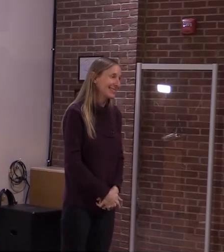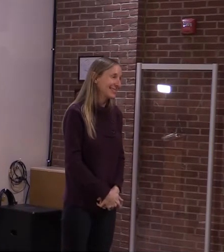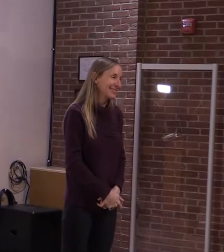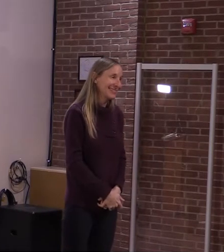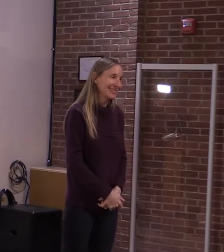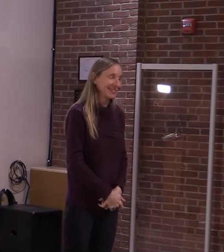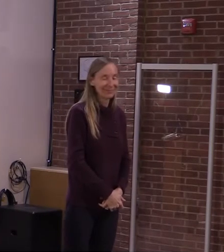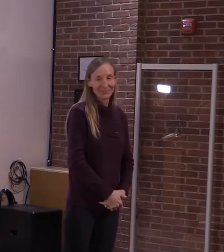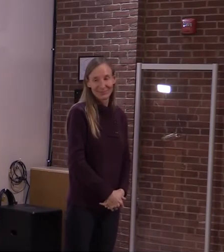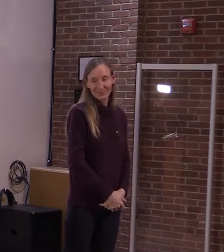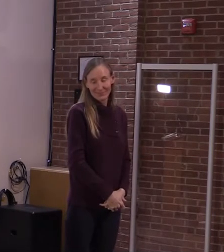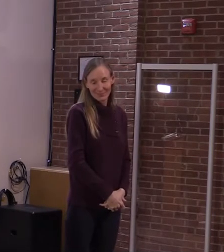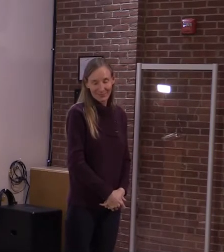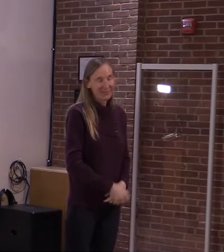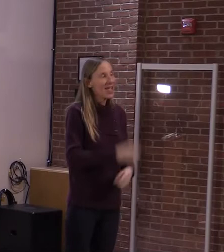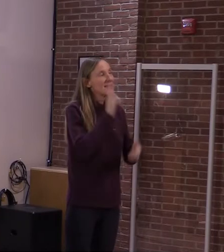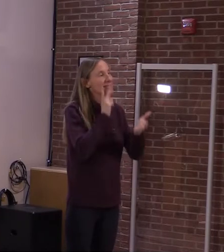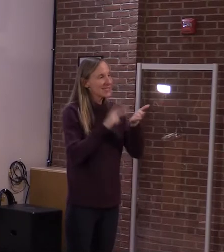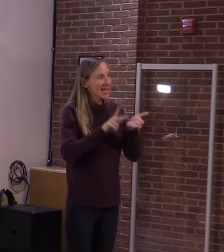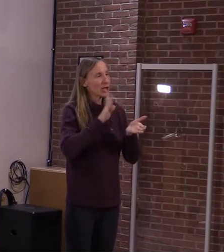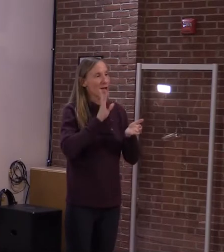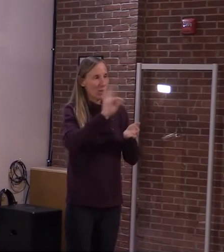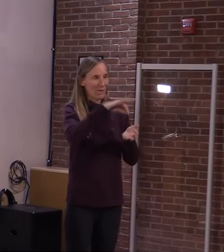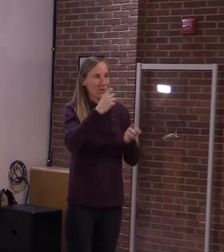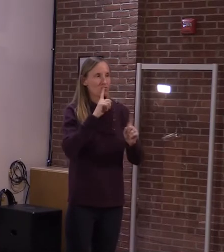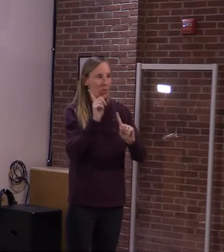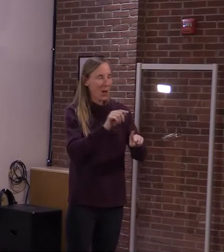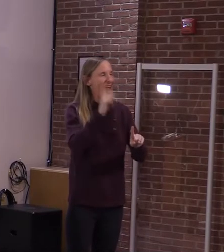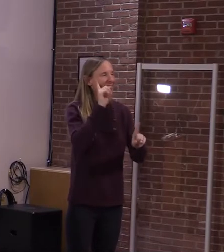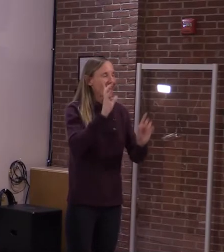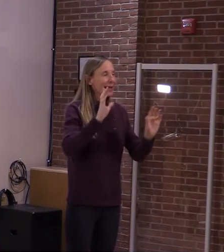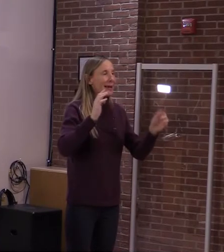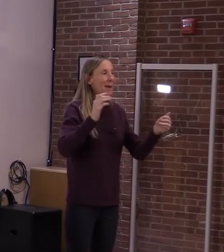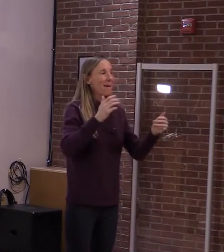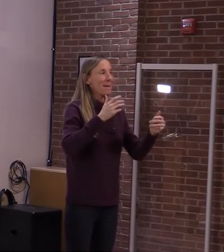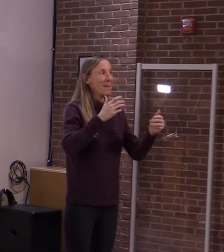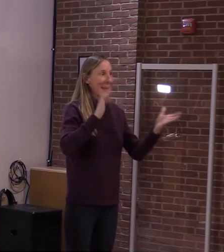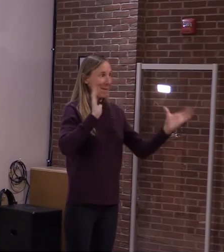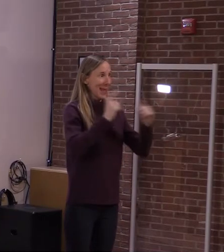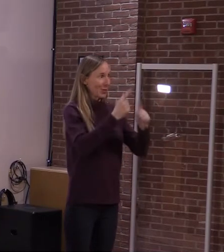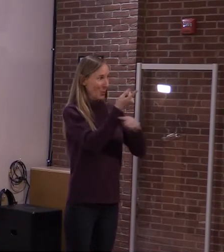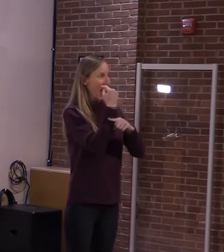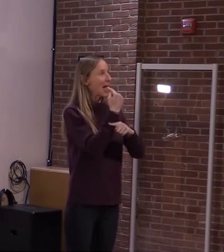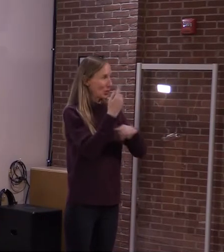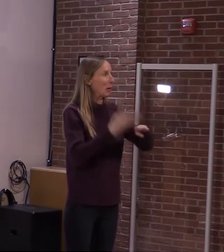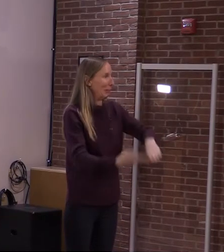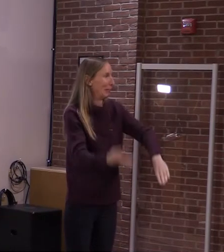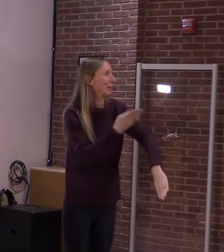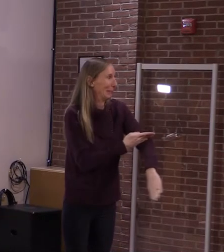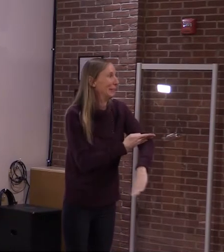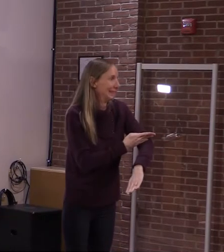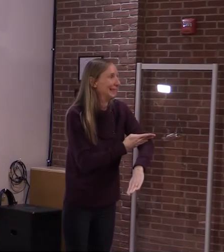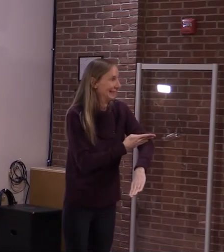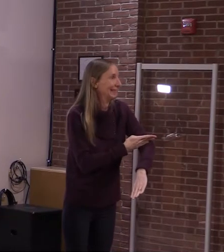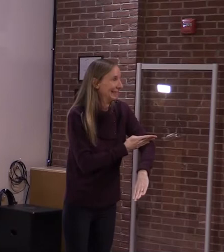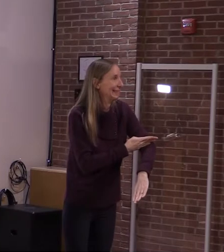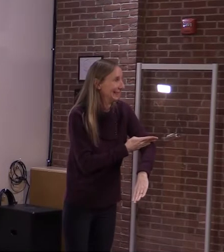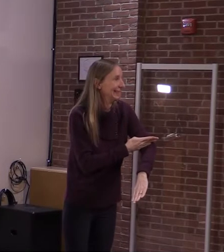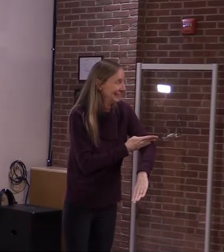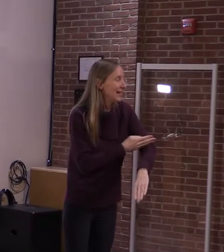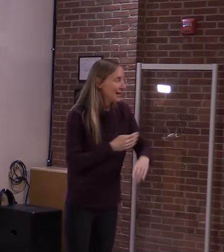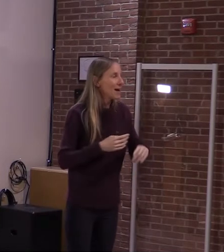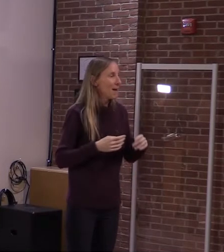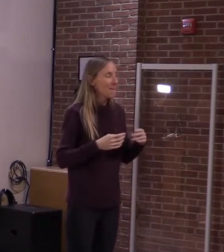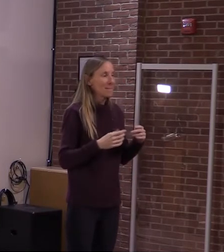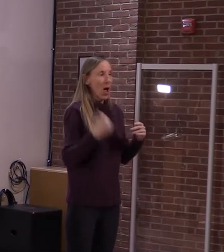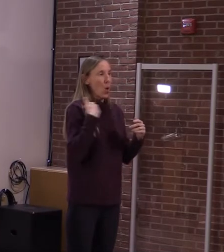Yes, I think, for the most part, it will be closer to normal, certainly, than last year. But our guidance that is coming out this afternoon basically